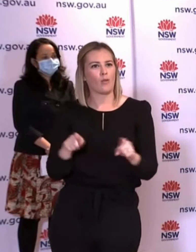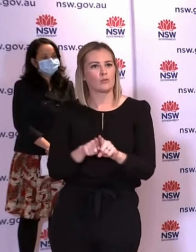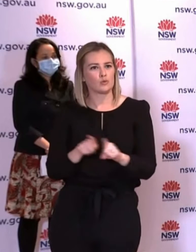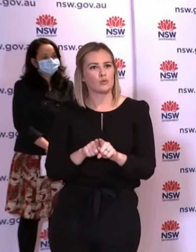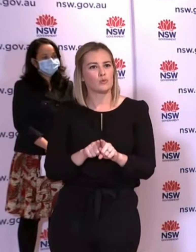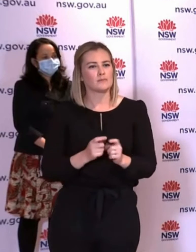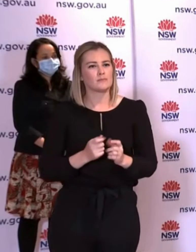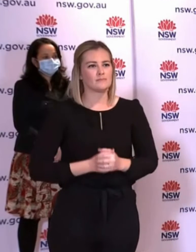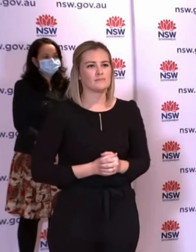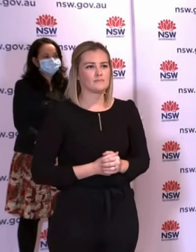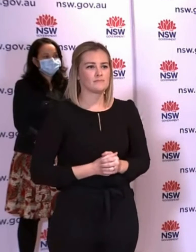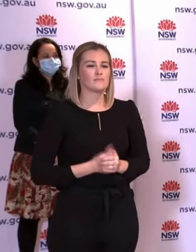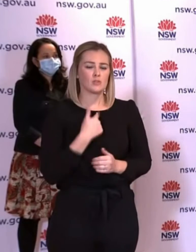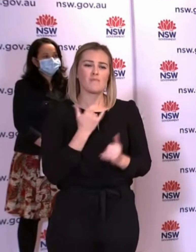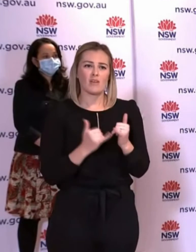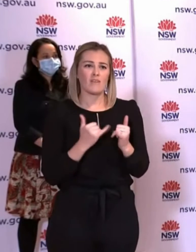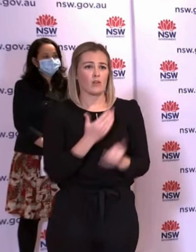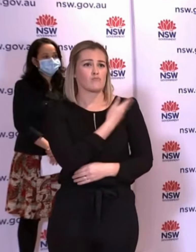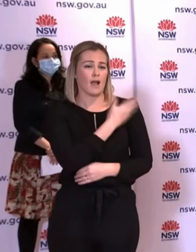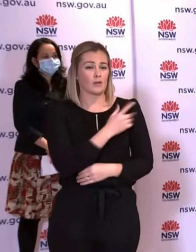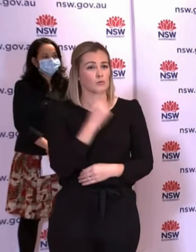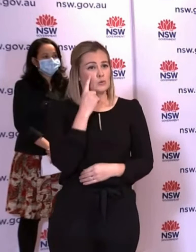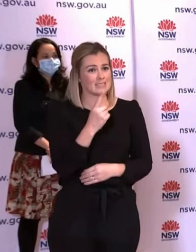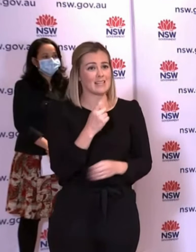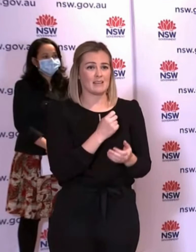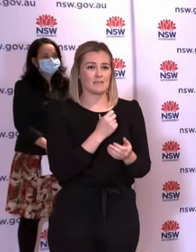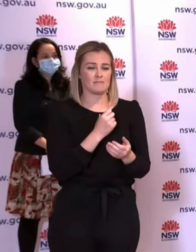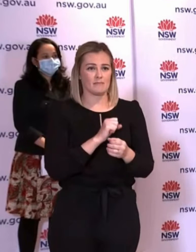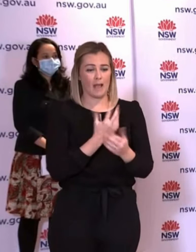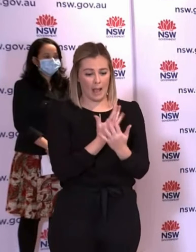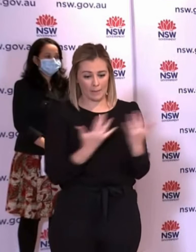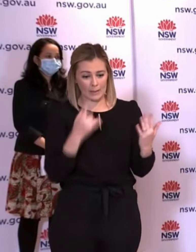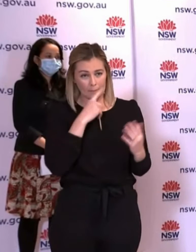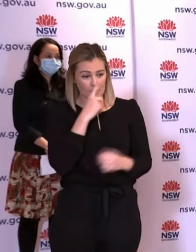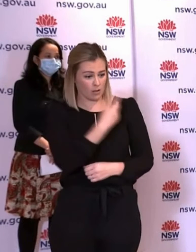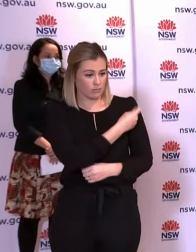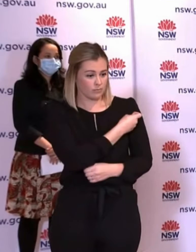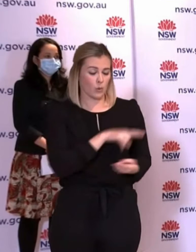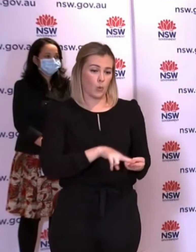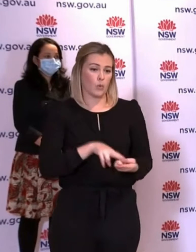in the southwest and Western Sydney responding the way that they have.